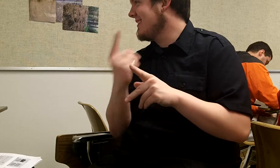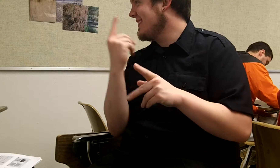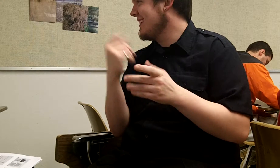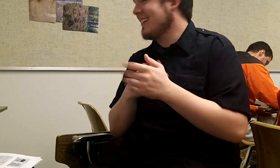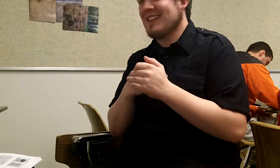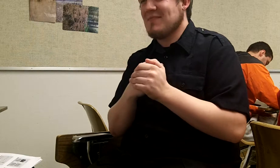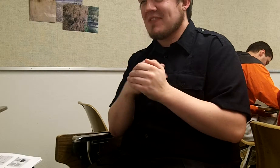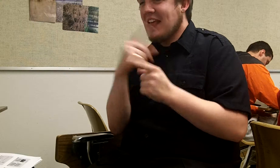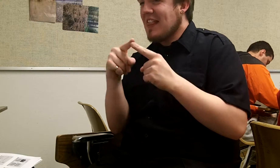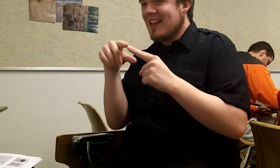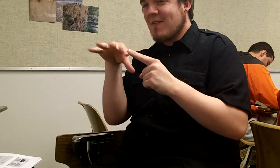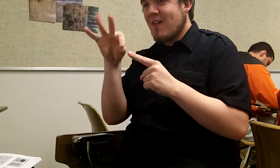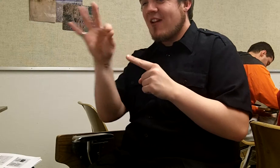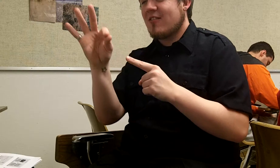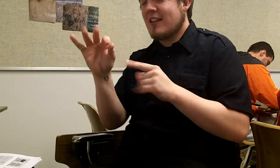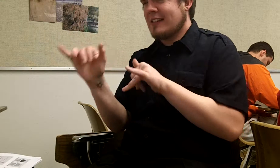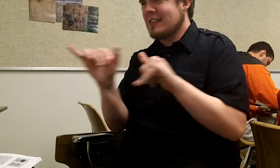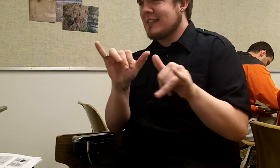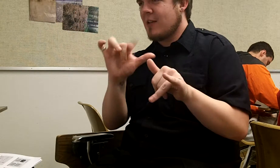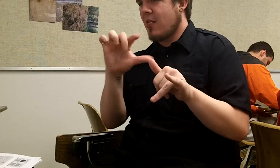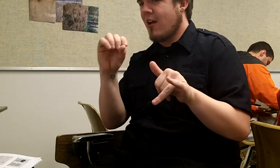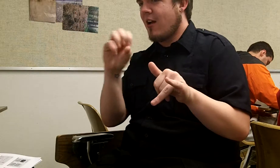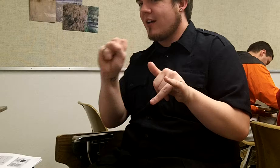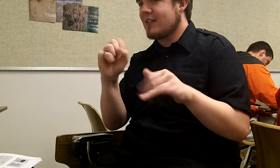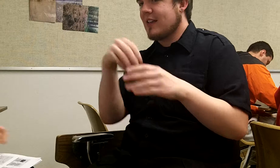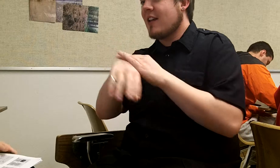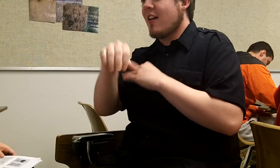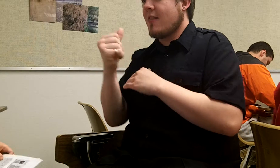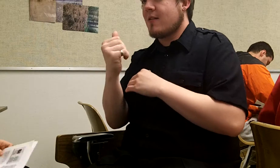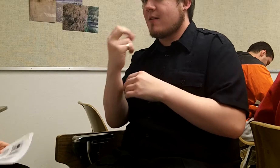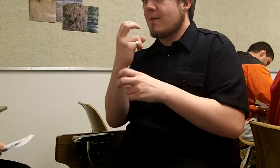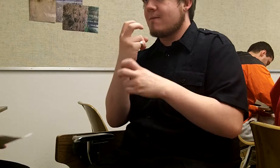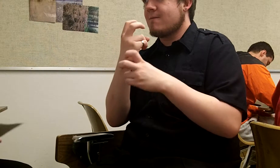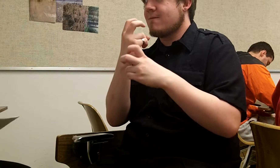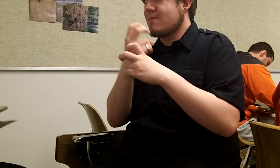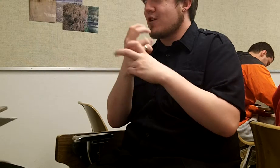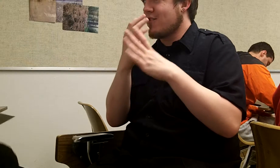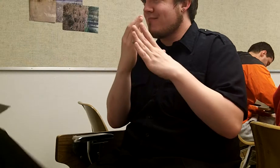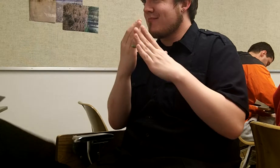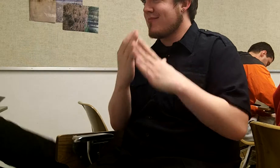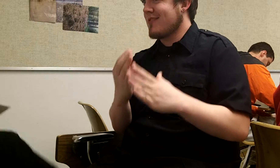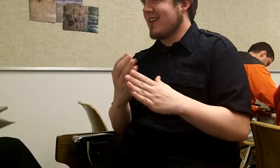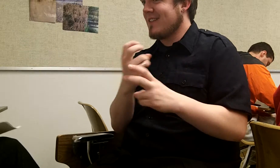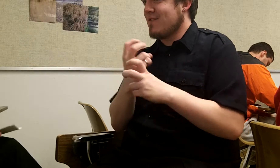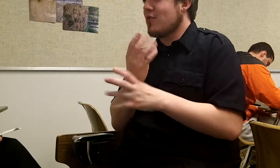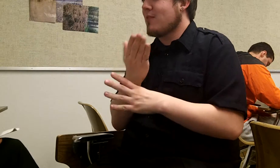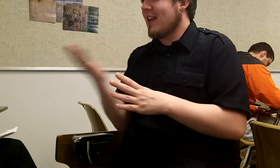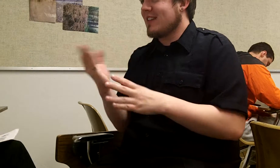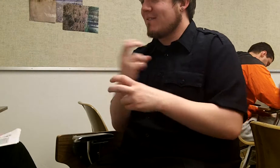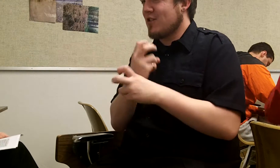homologs in vertebrates, and they actually found 19 total Wnt genes in vertebrates. So typically these are called wingless in